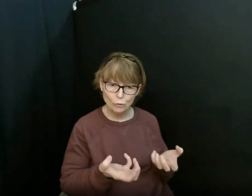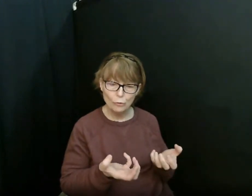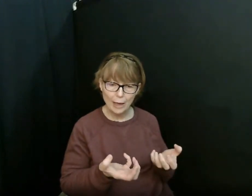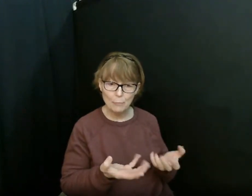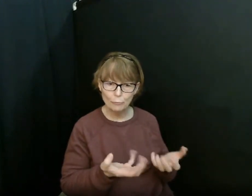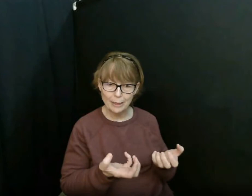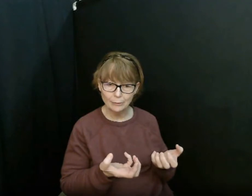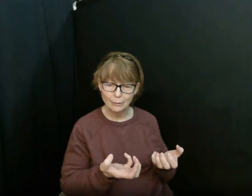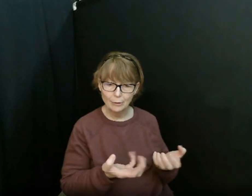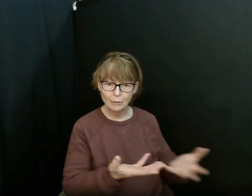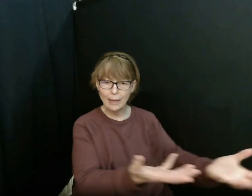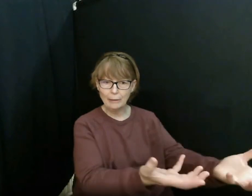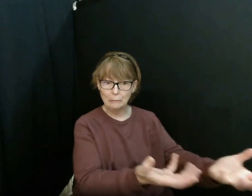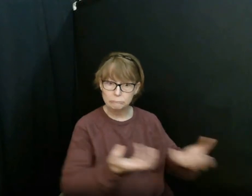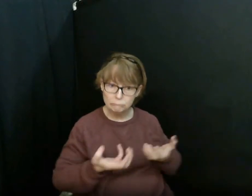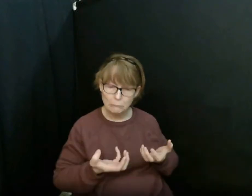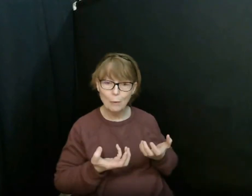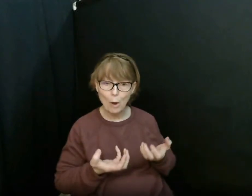that movement like I want.